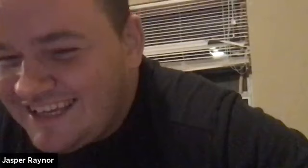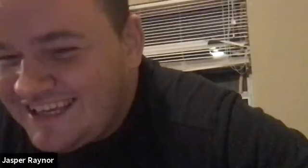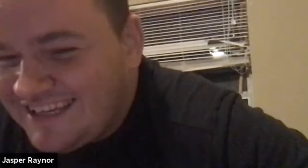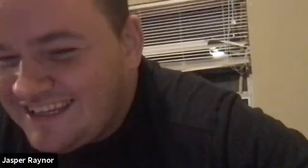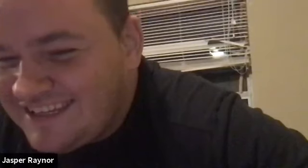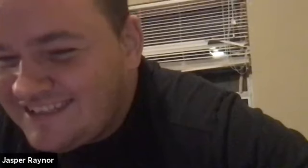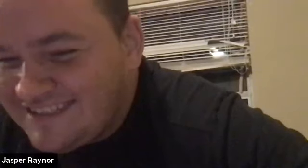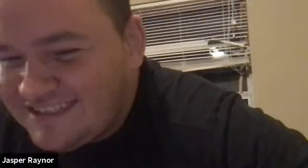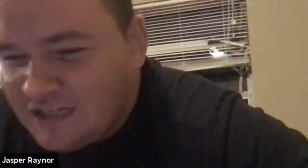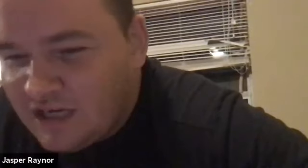Yeah.